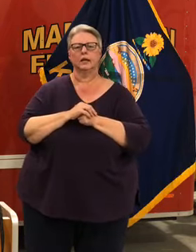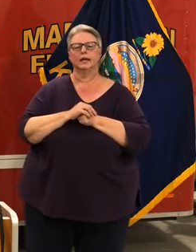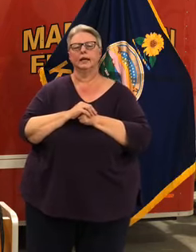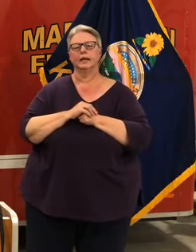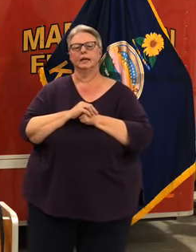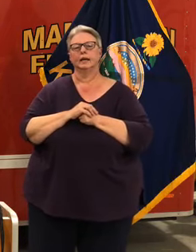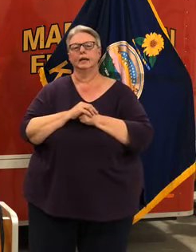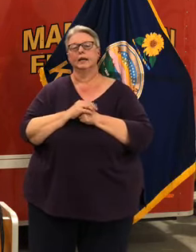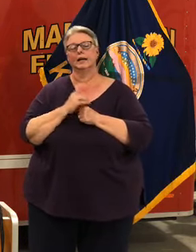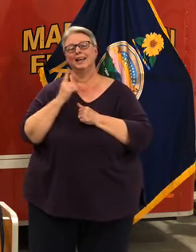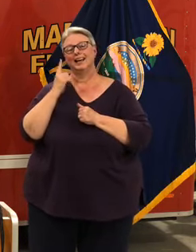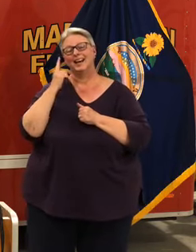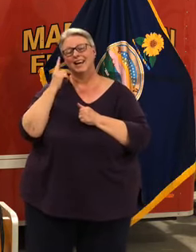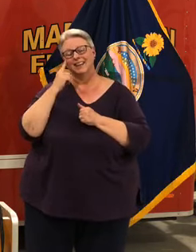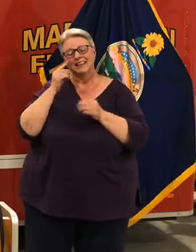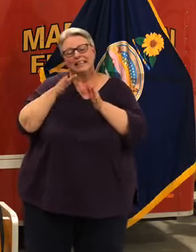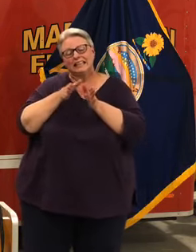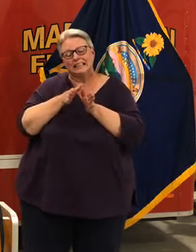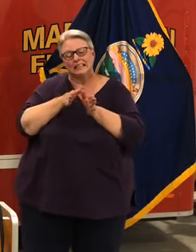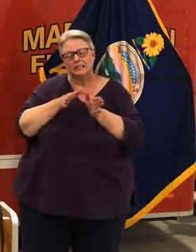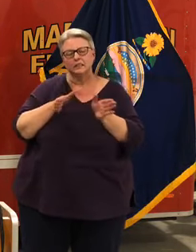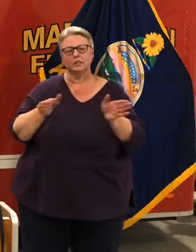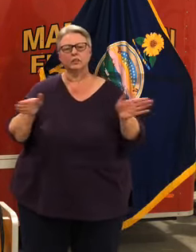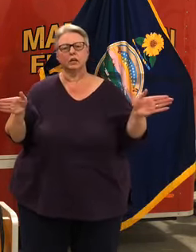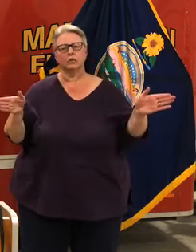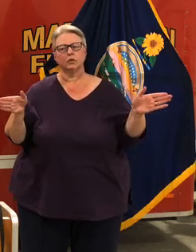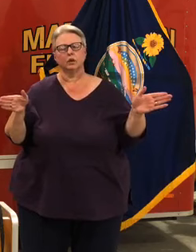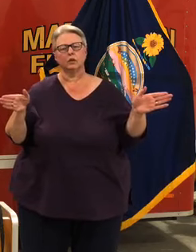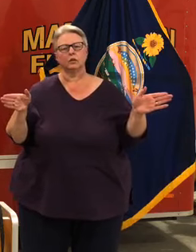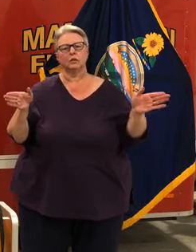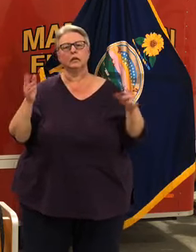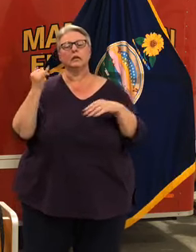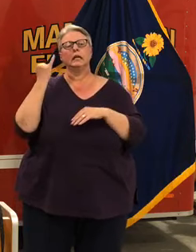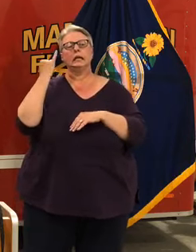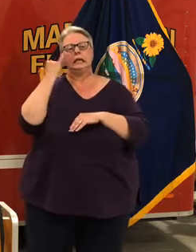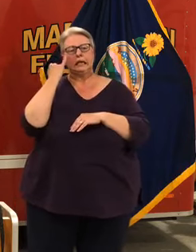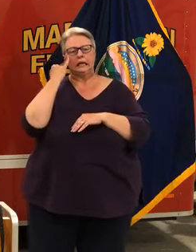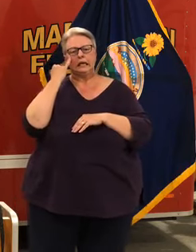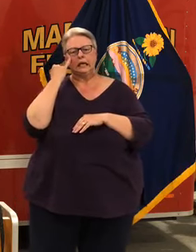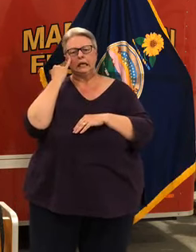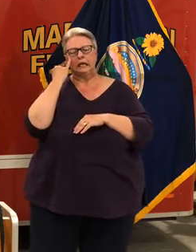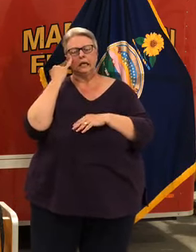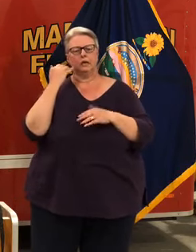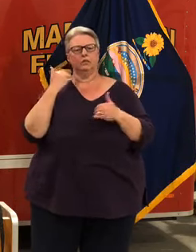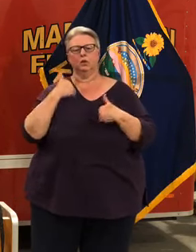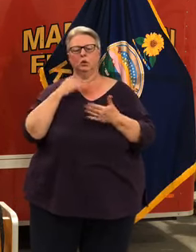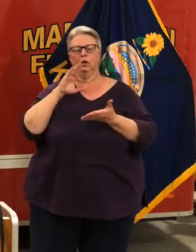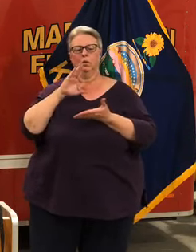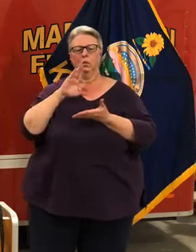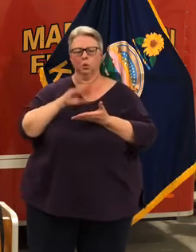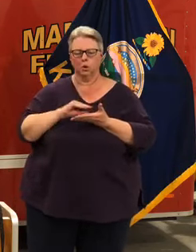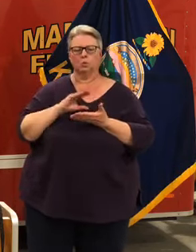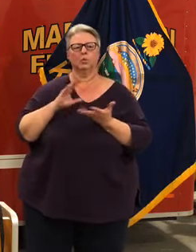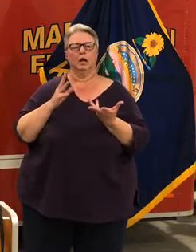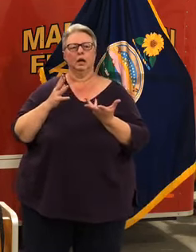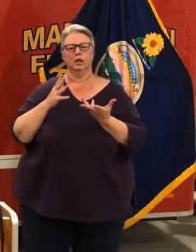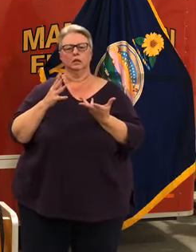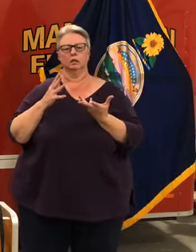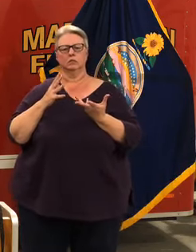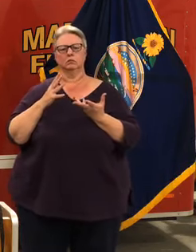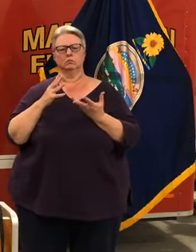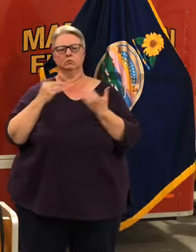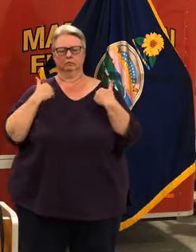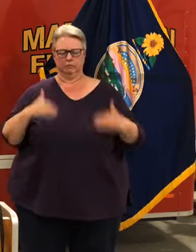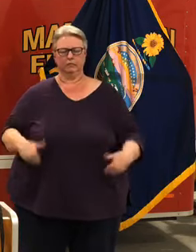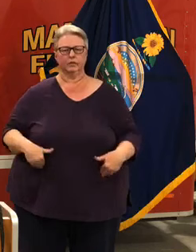think in general, if you are immunocompromised and know that you are in a situation that this virus could be